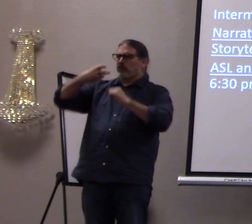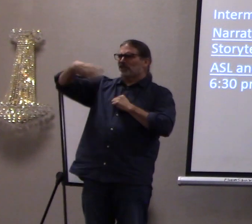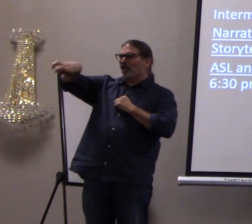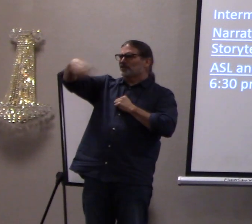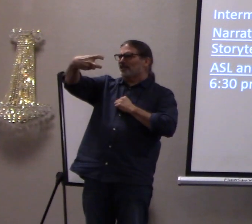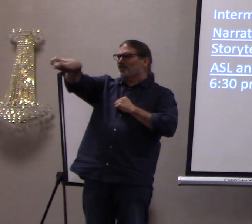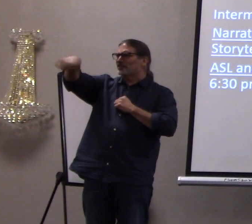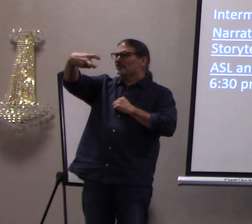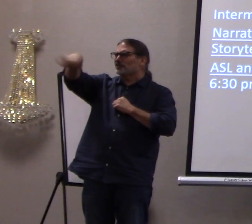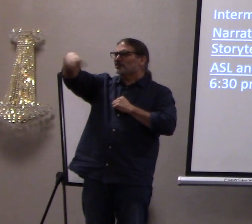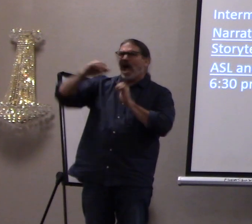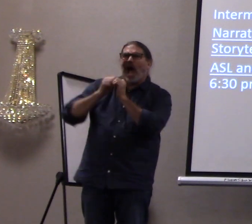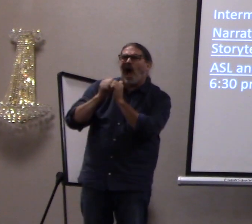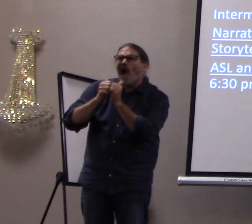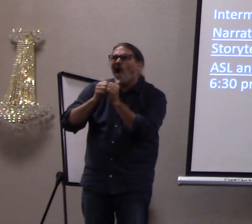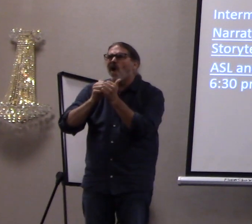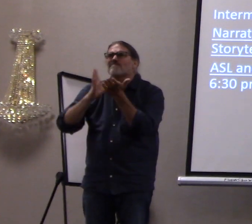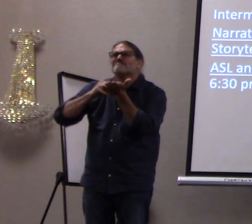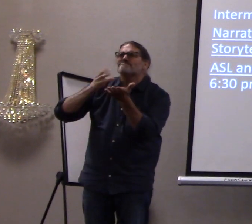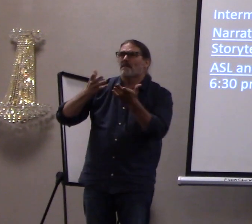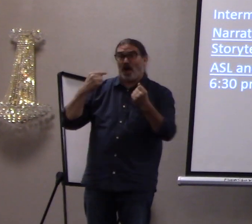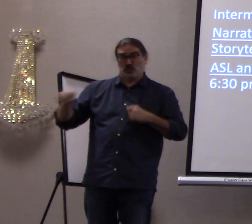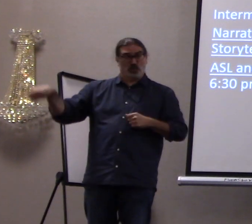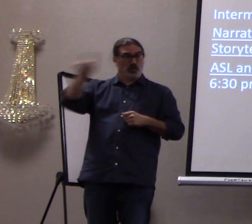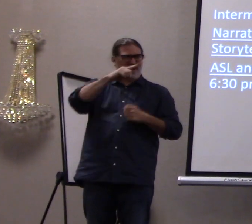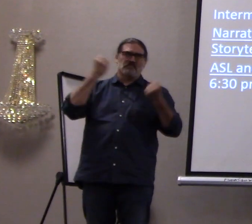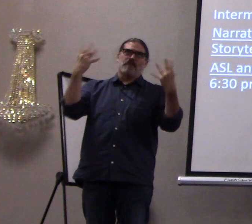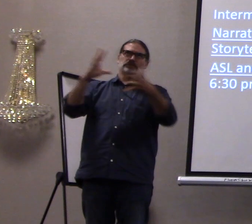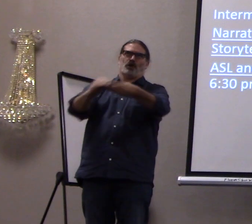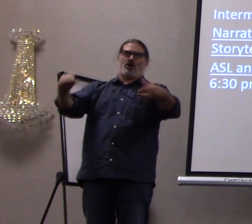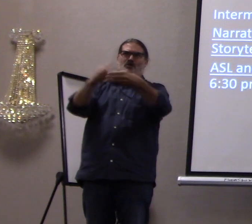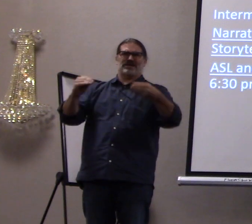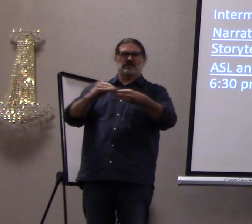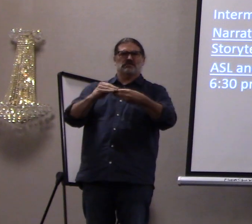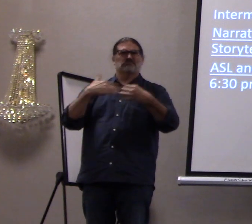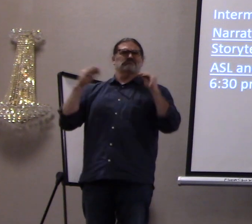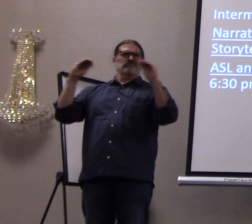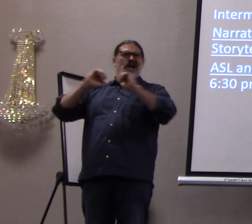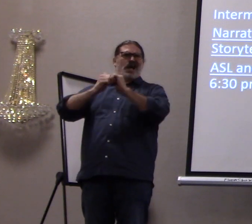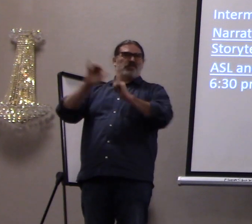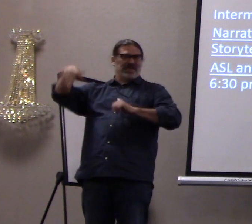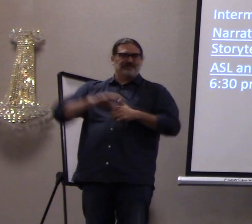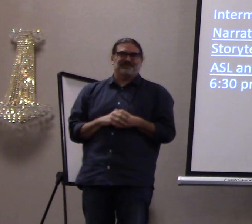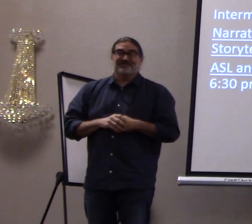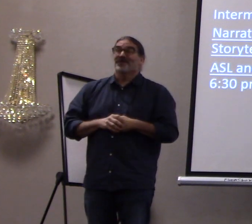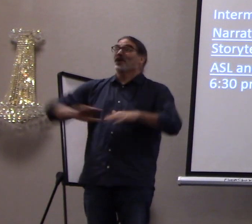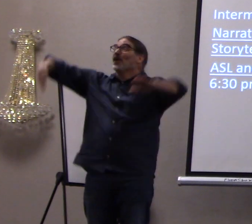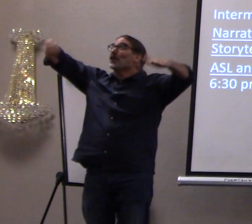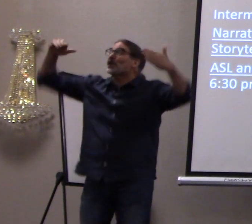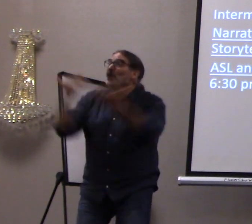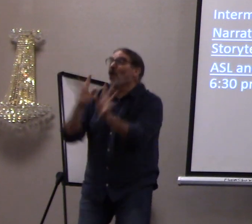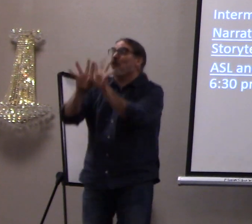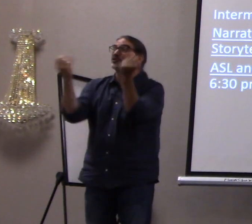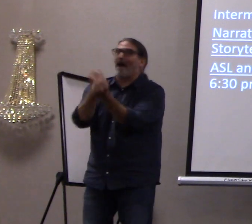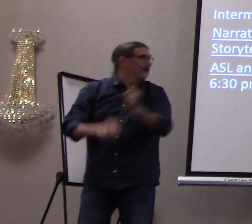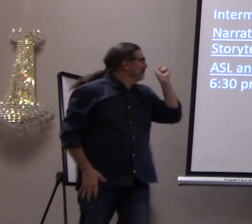personal experience and storytelling on how to shift from back and forth to that and learn how to do that, because I'm sure you have many stories, so we're going to teach